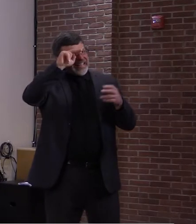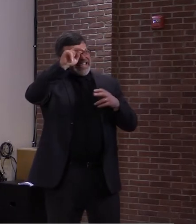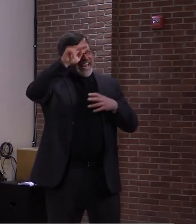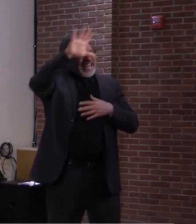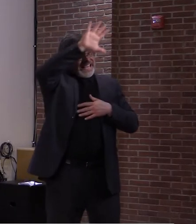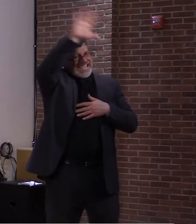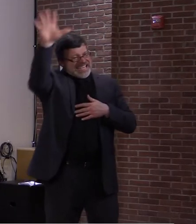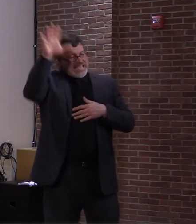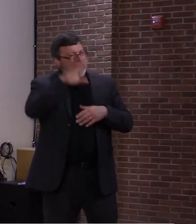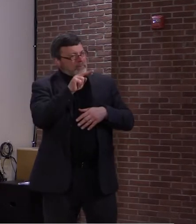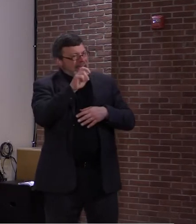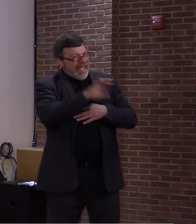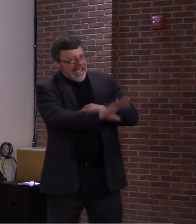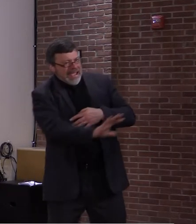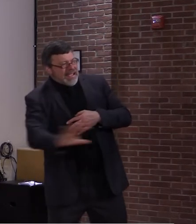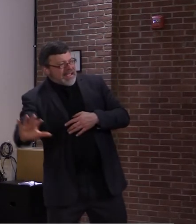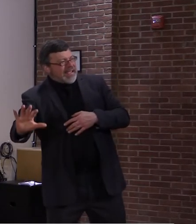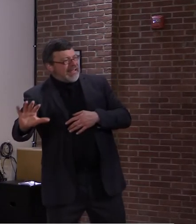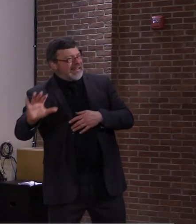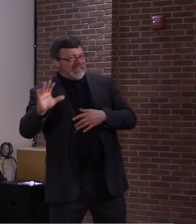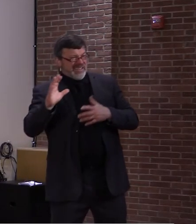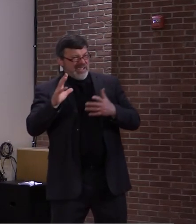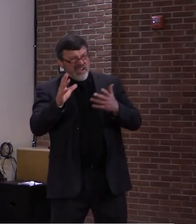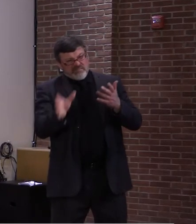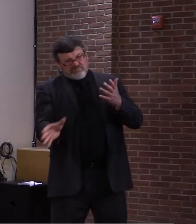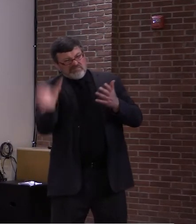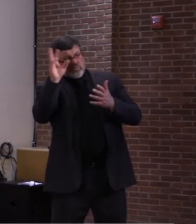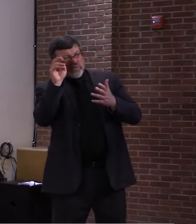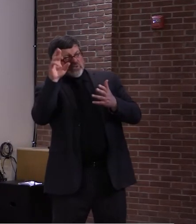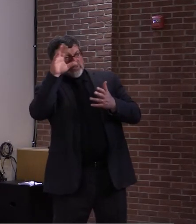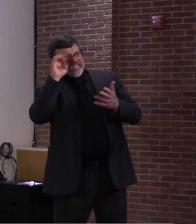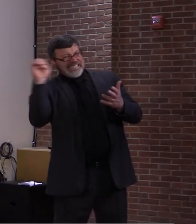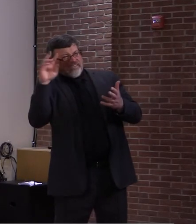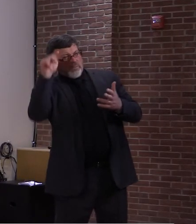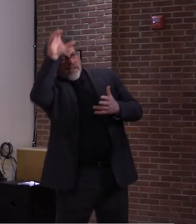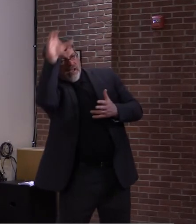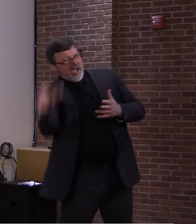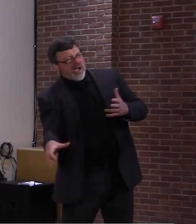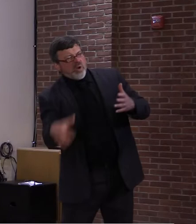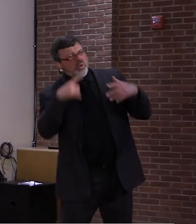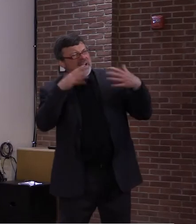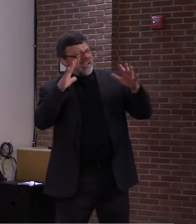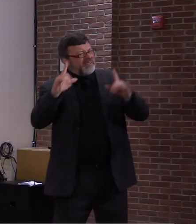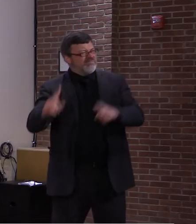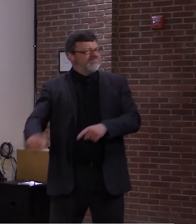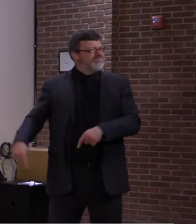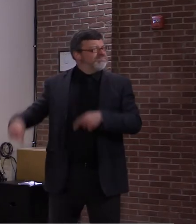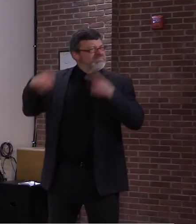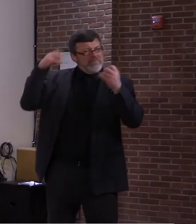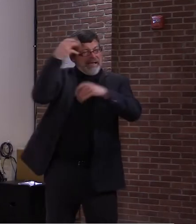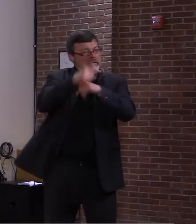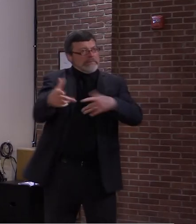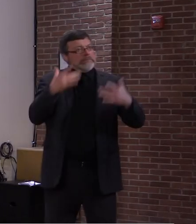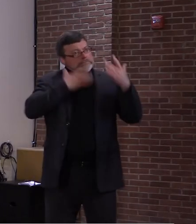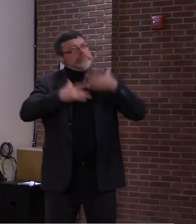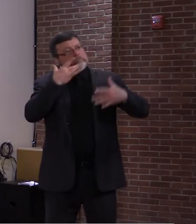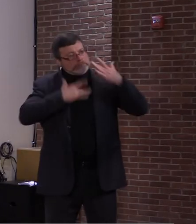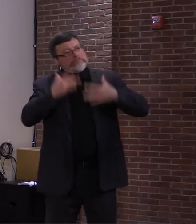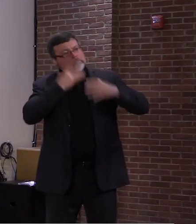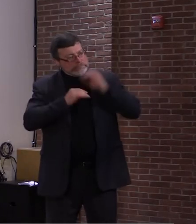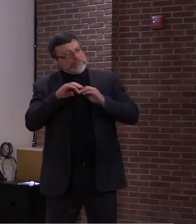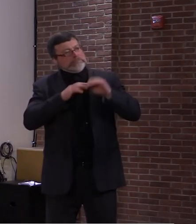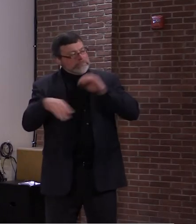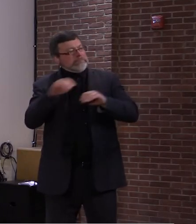had development in the last decade. And so we don't want lack of infrastructure to be an